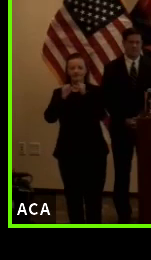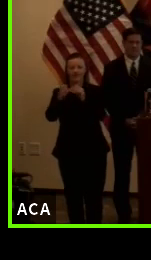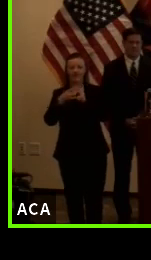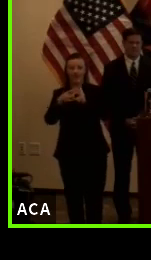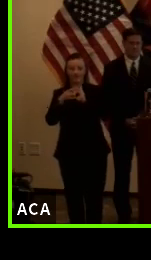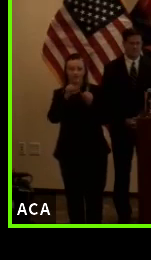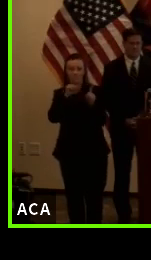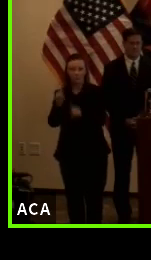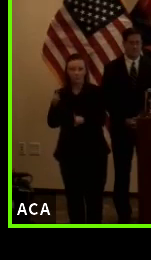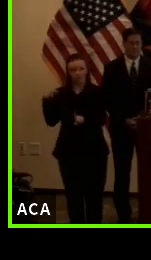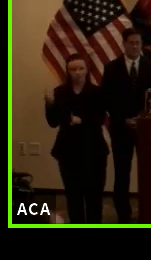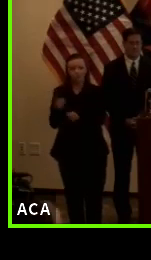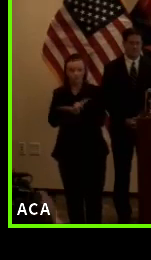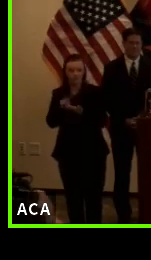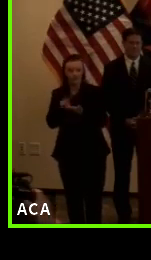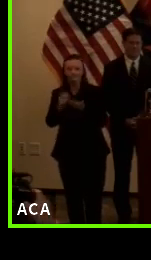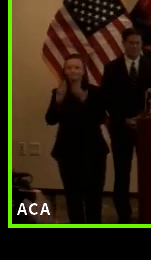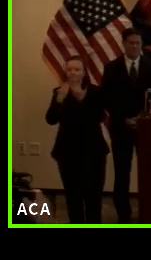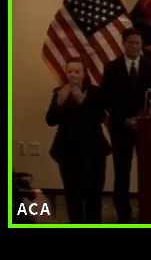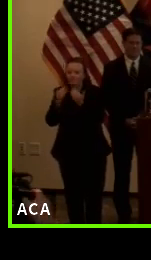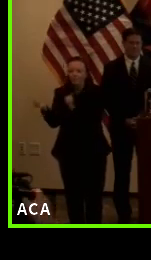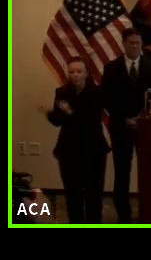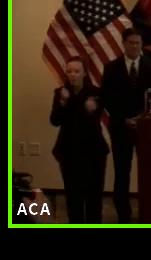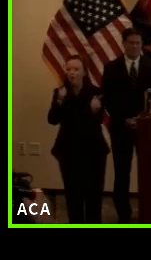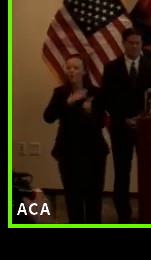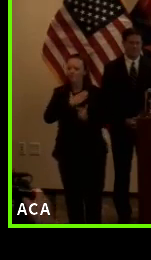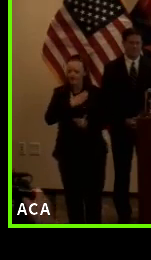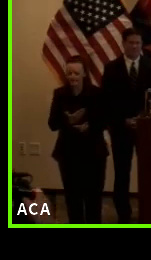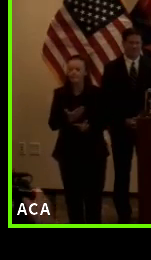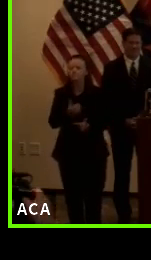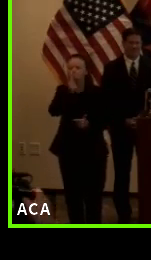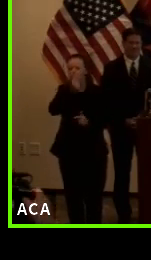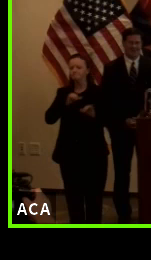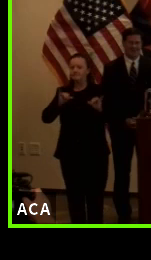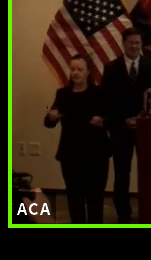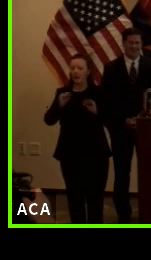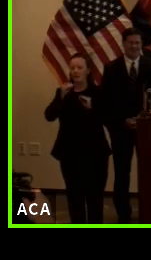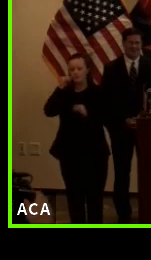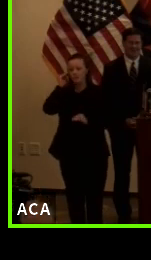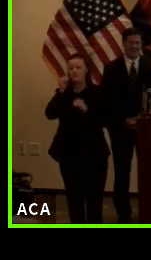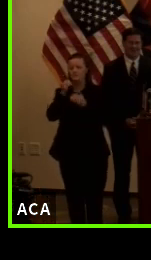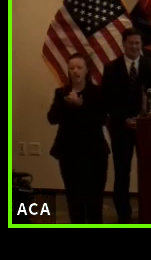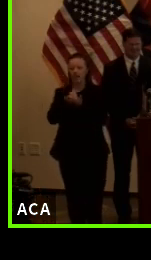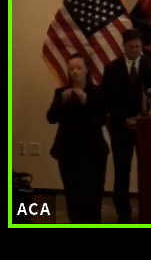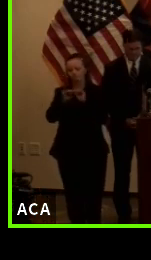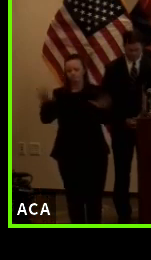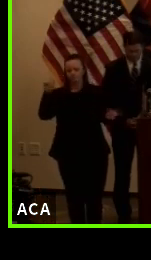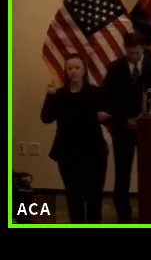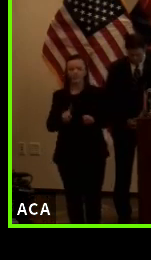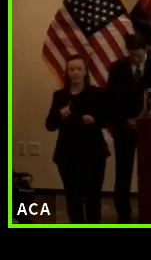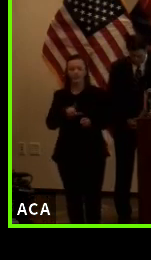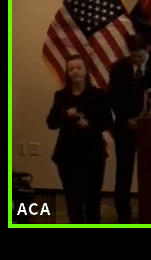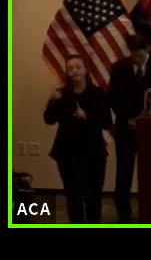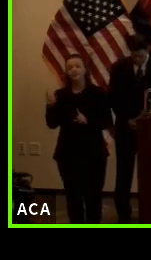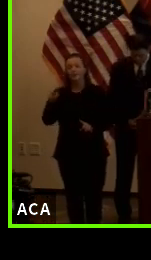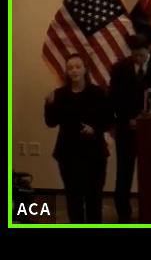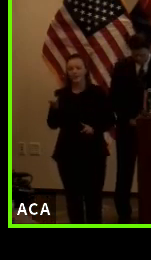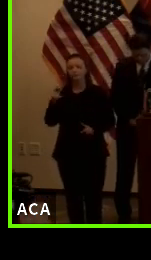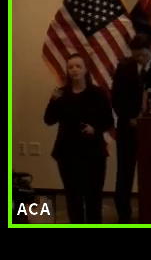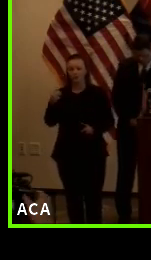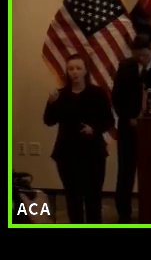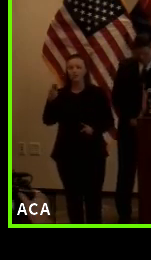to everyone who is doing their part to help slow the spread of COVID-19 in Arizona. I will now hand it over to Major